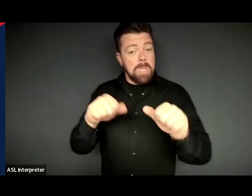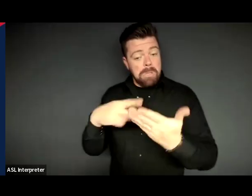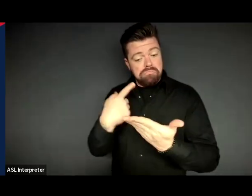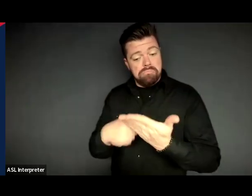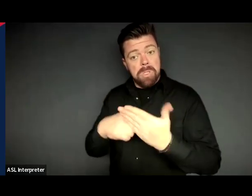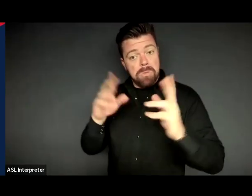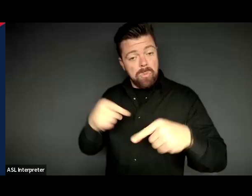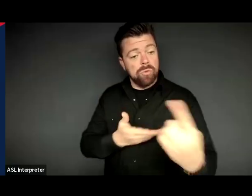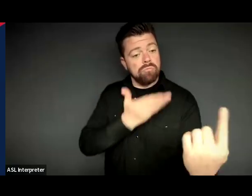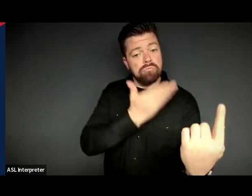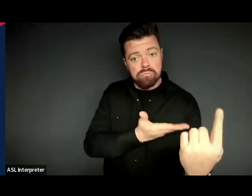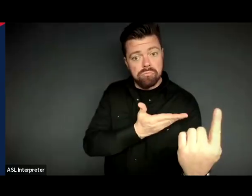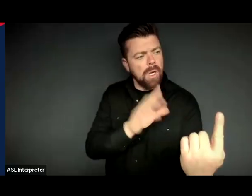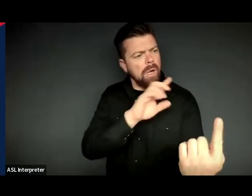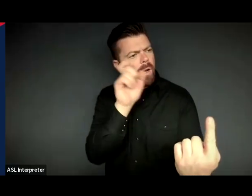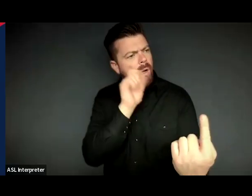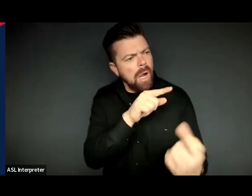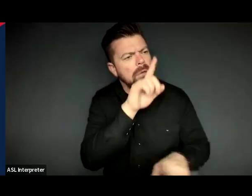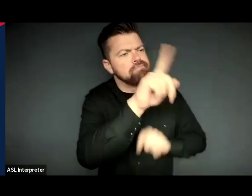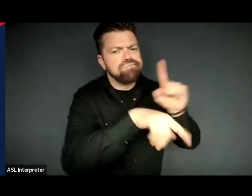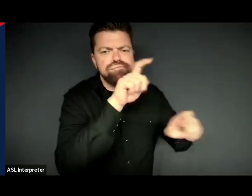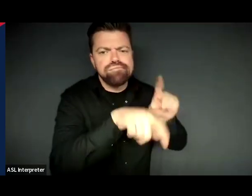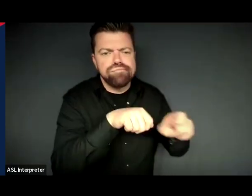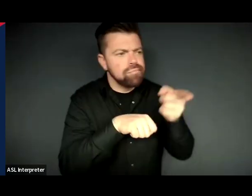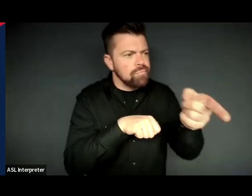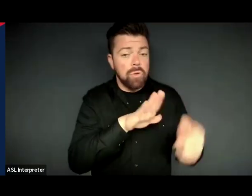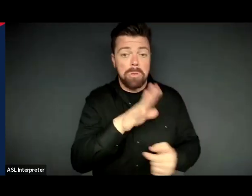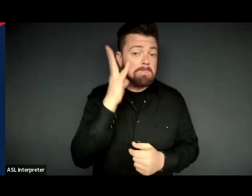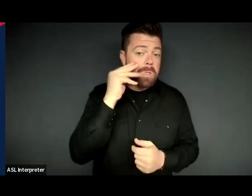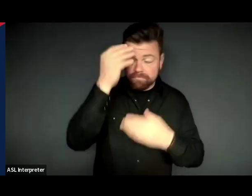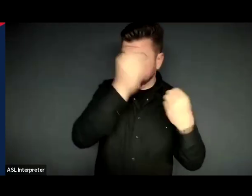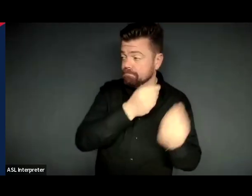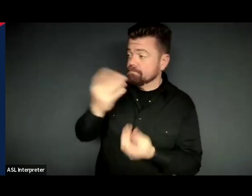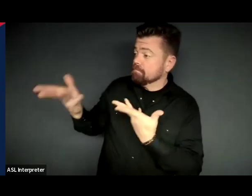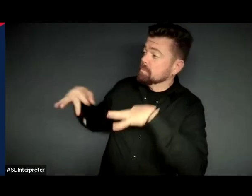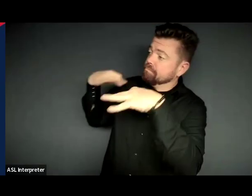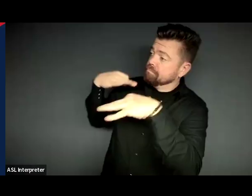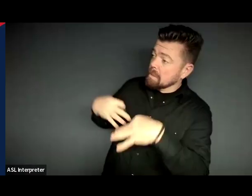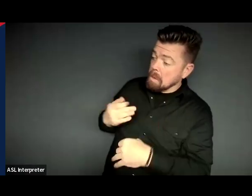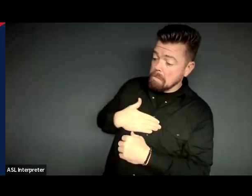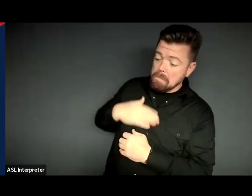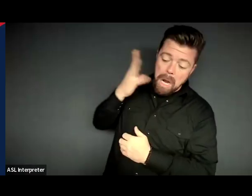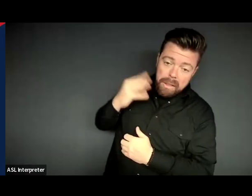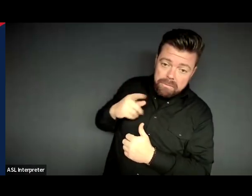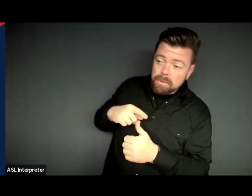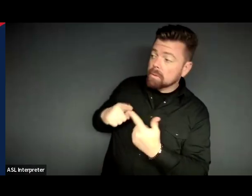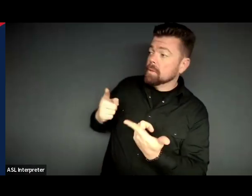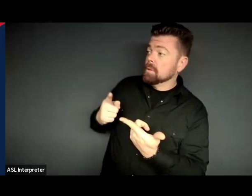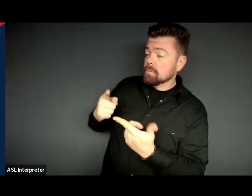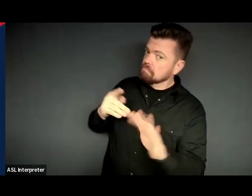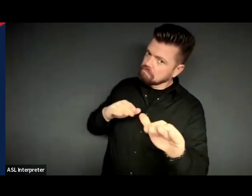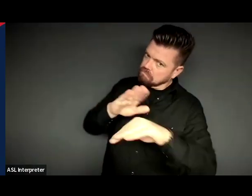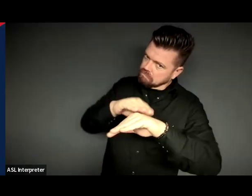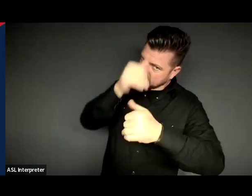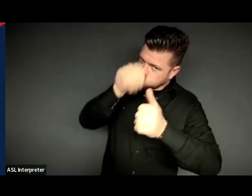there that has had this and has done this, and they'll tell you what their experience was. Now, remember,